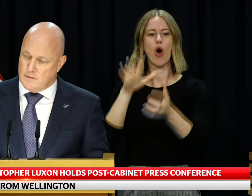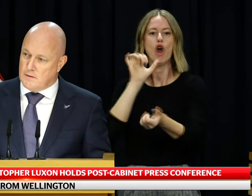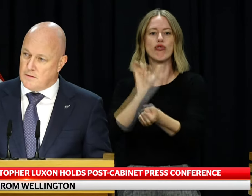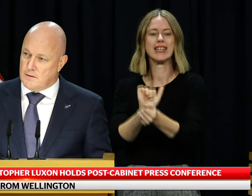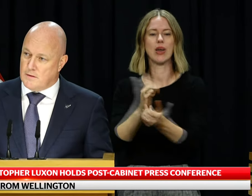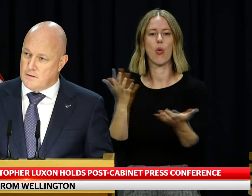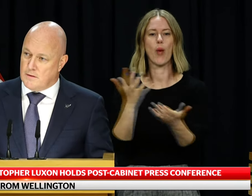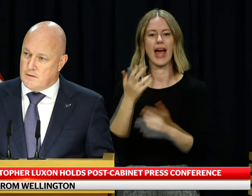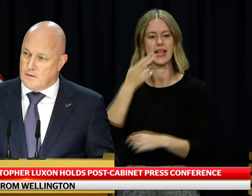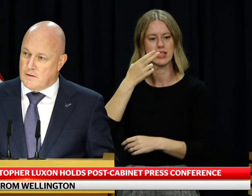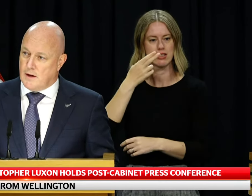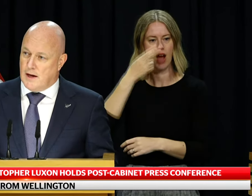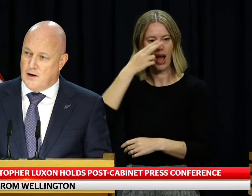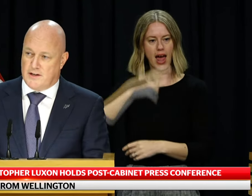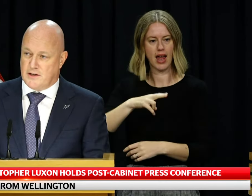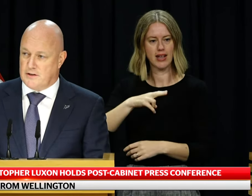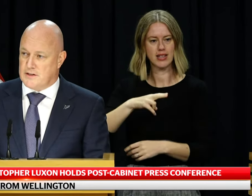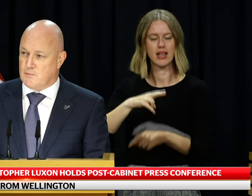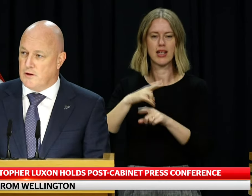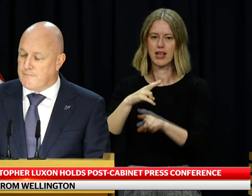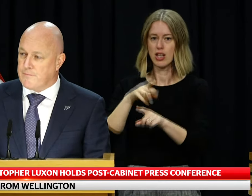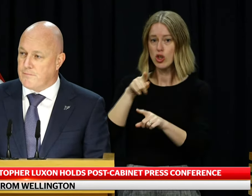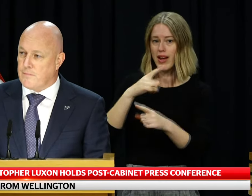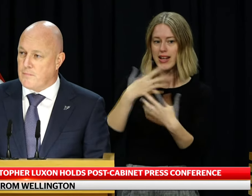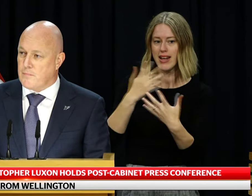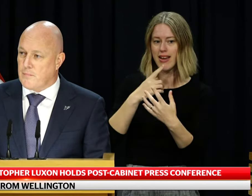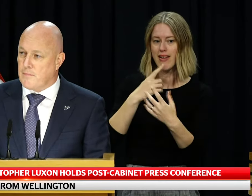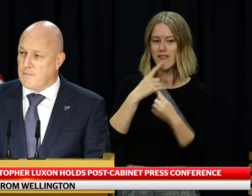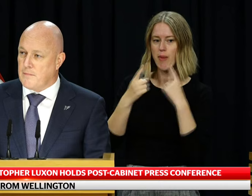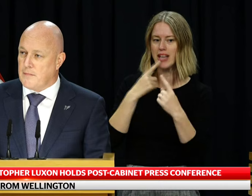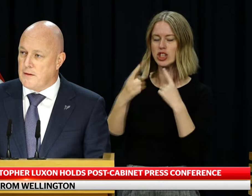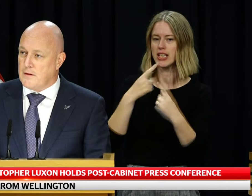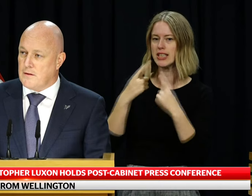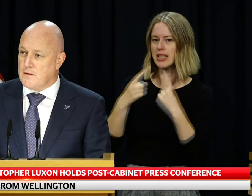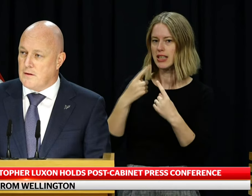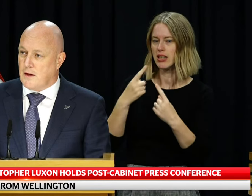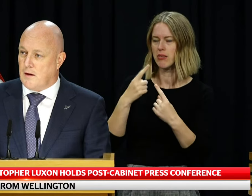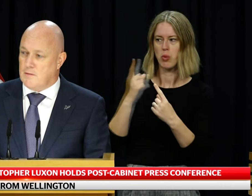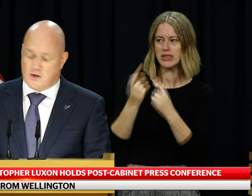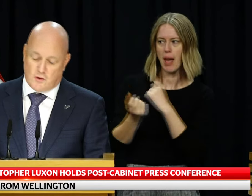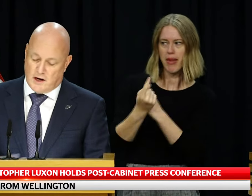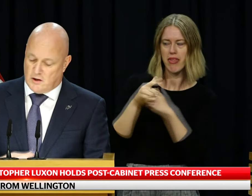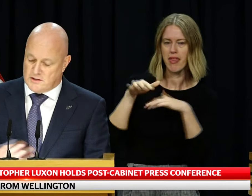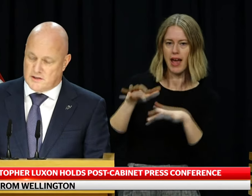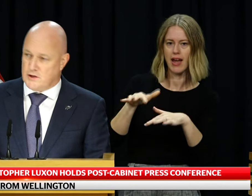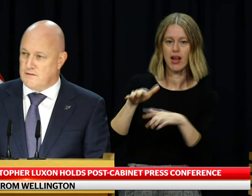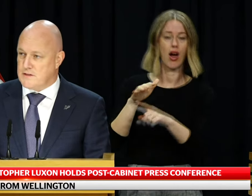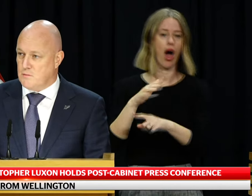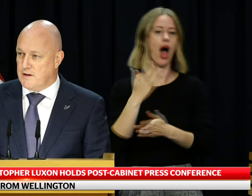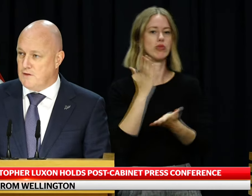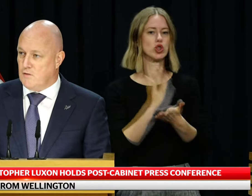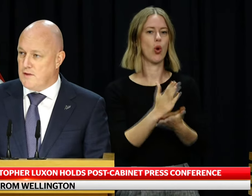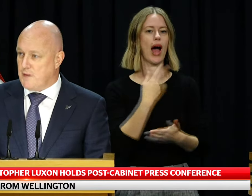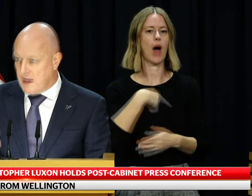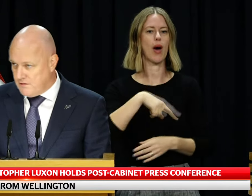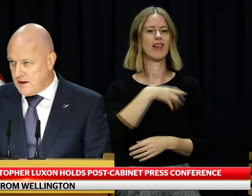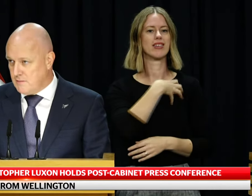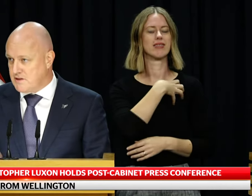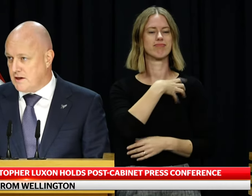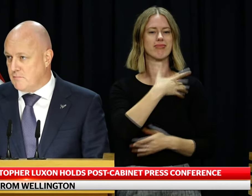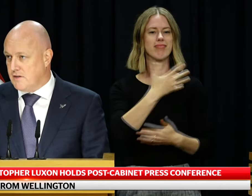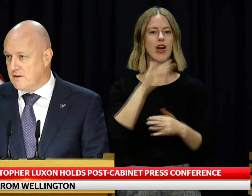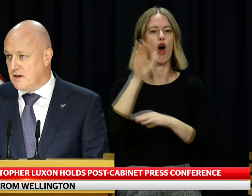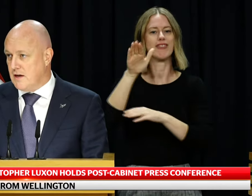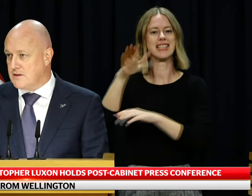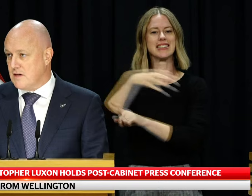wondering if you have any information No, I don't at this point. On that, whether any help's been given, I'm sure our consular services will be involved with that, but I haven't